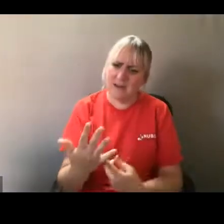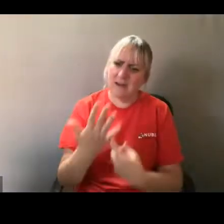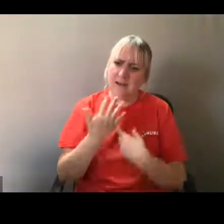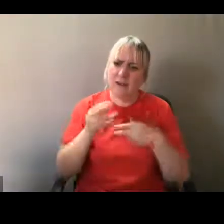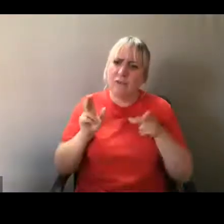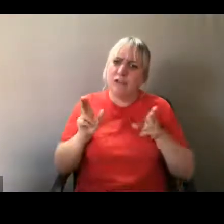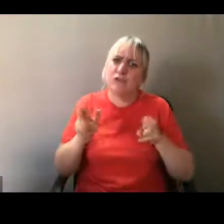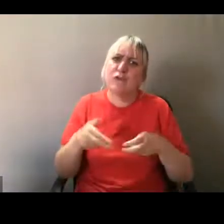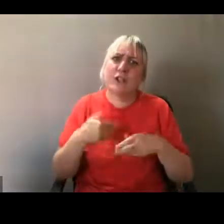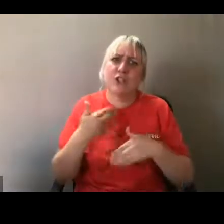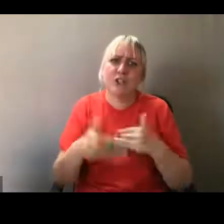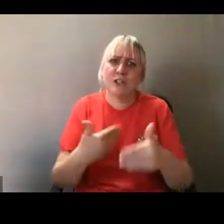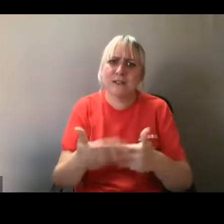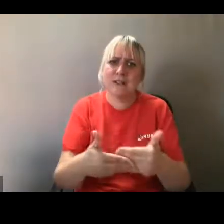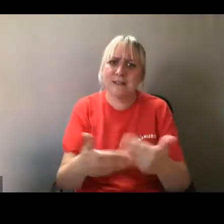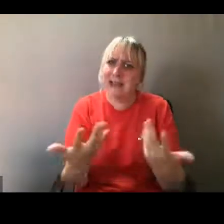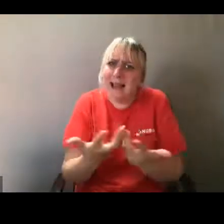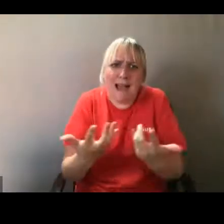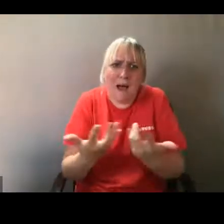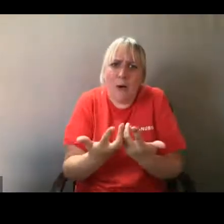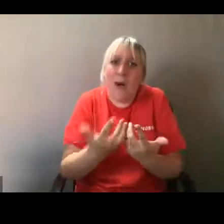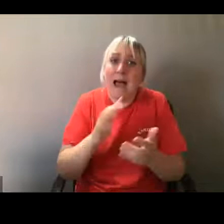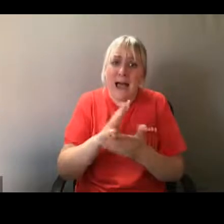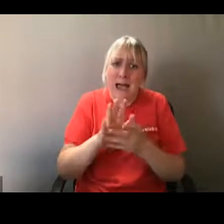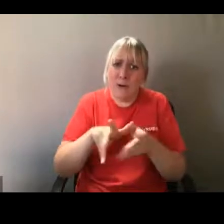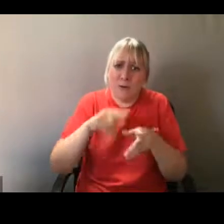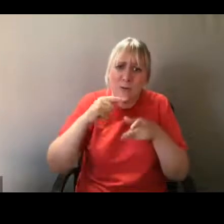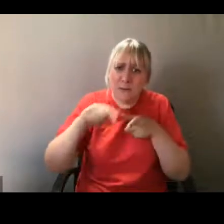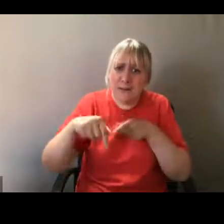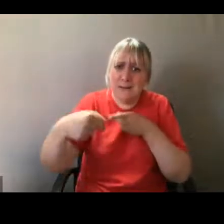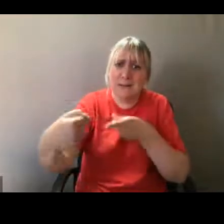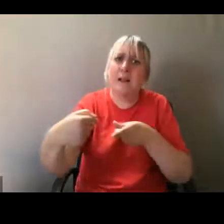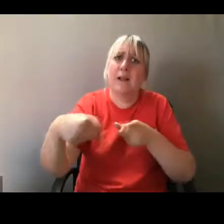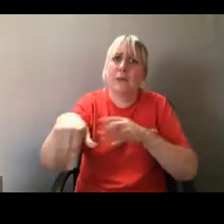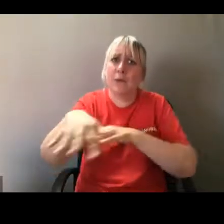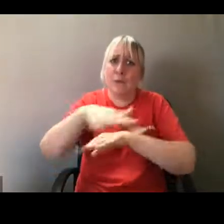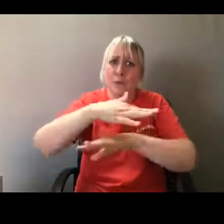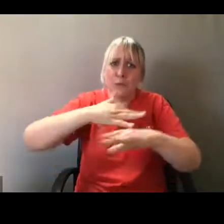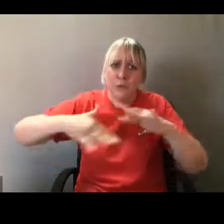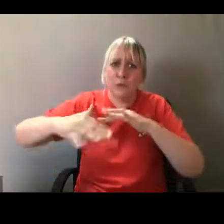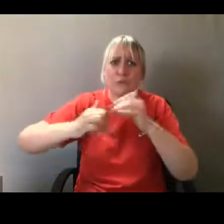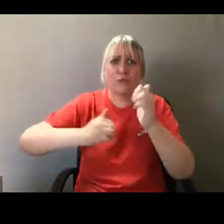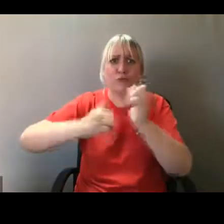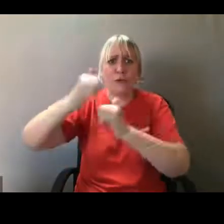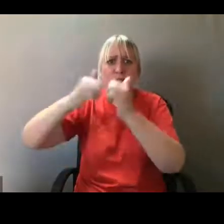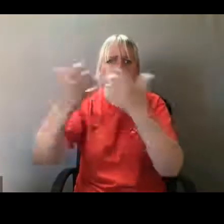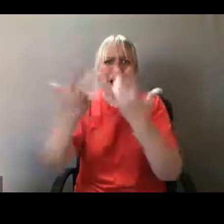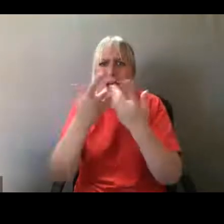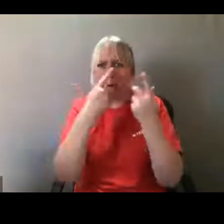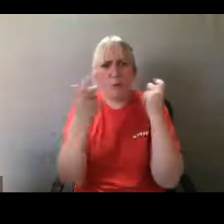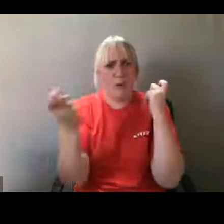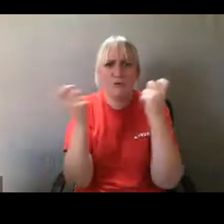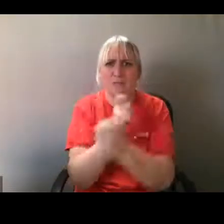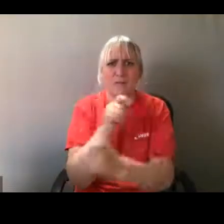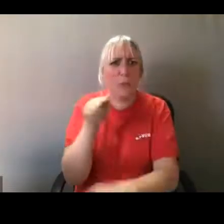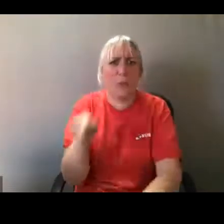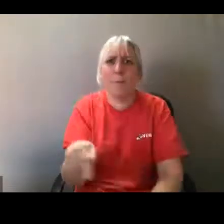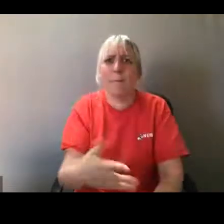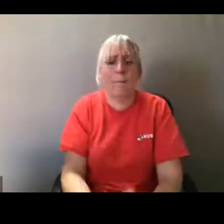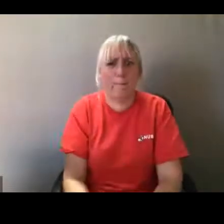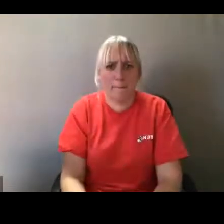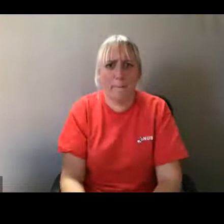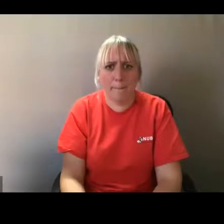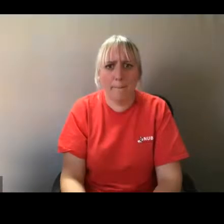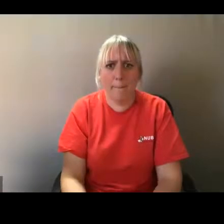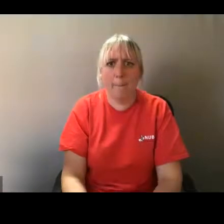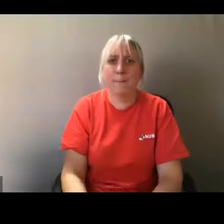restrictions, those structures, and transform them. Therefore, and this